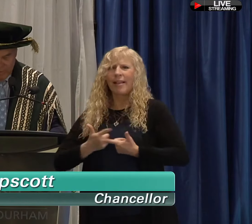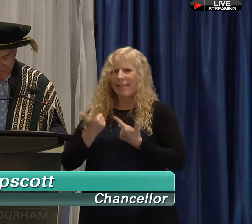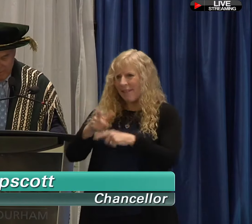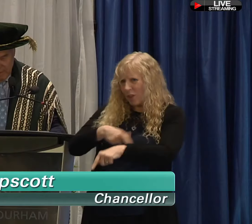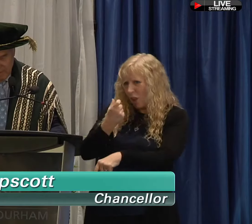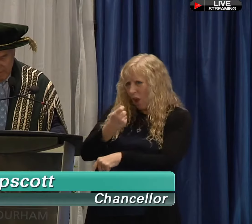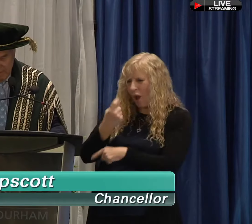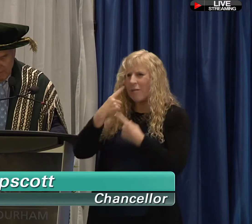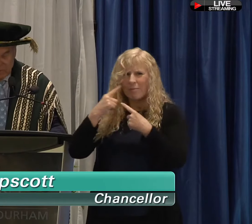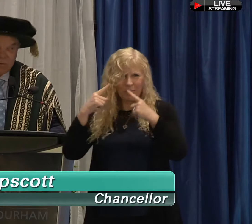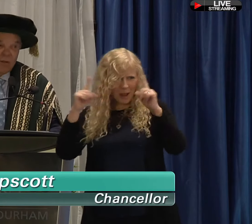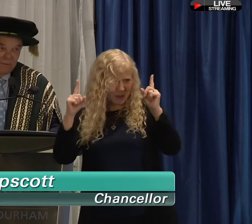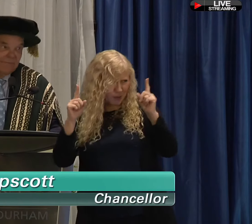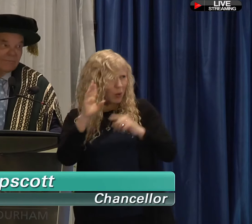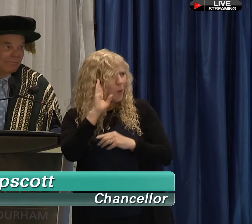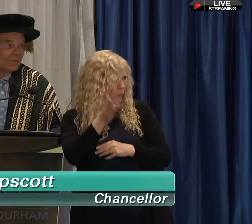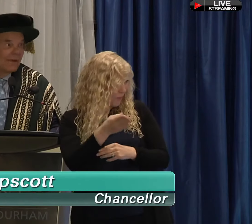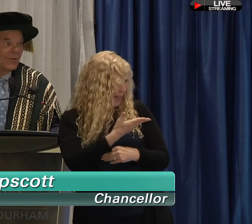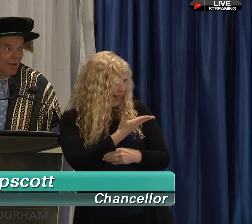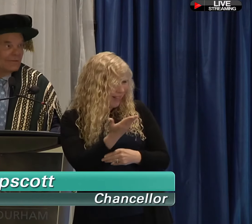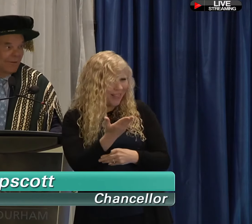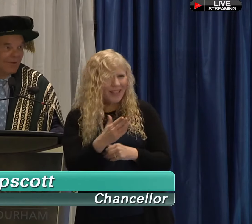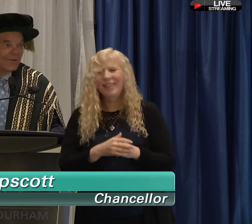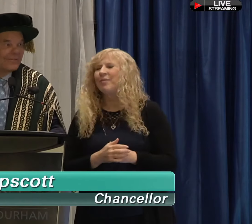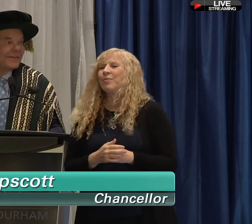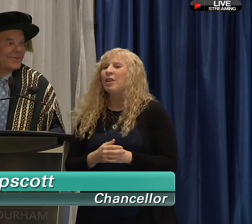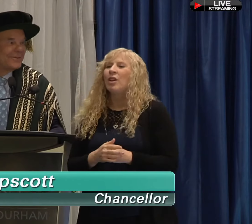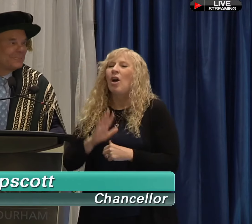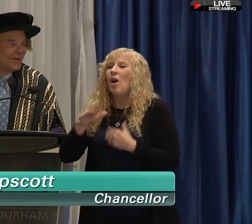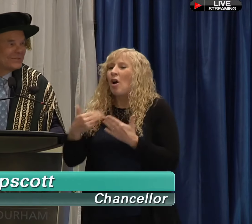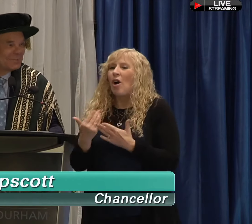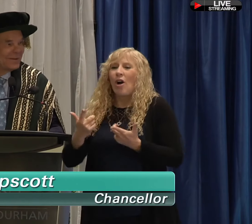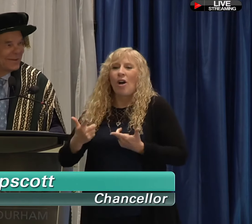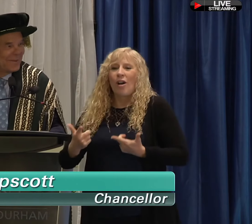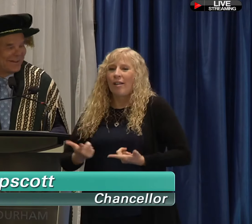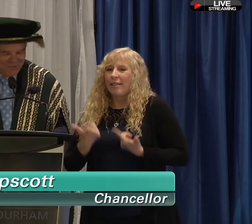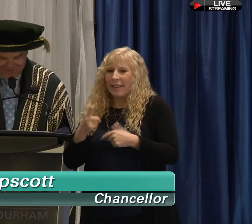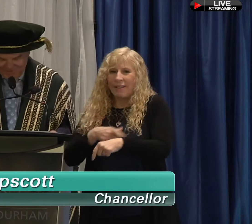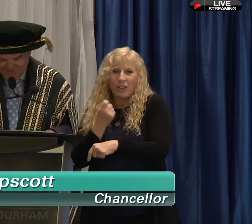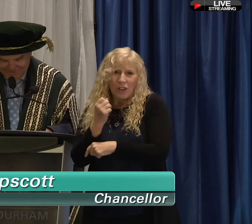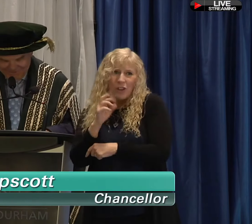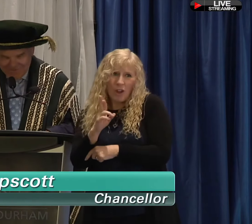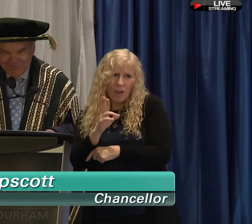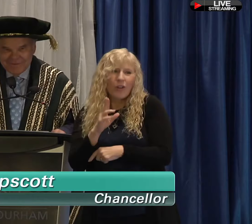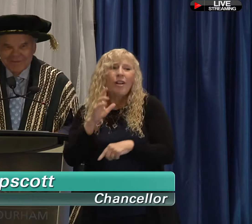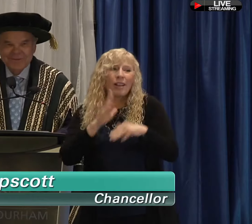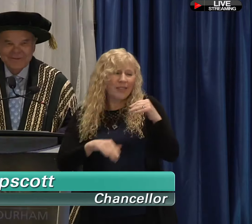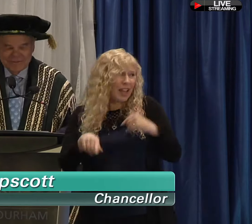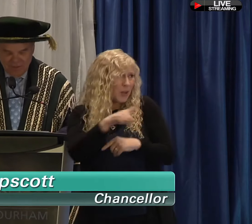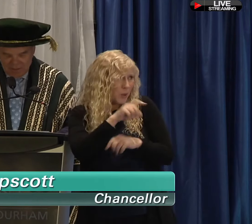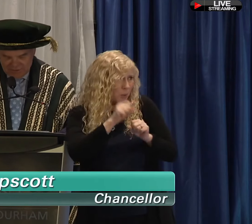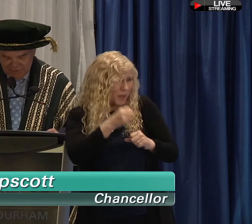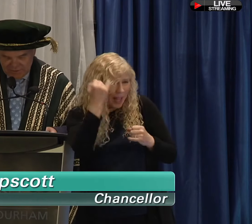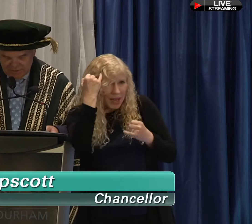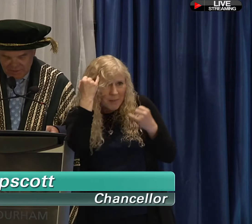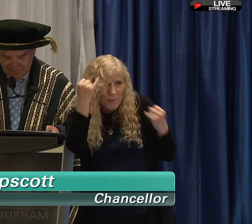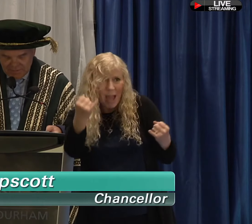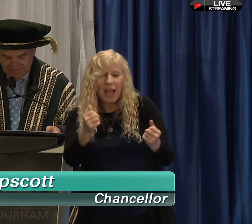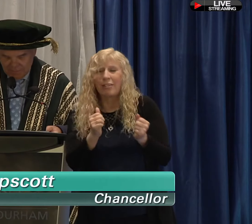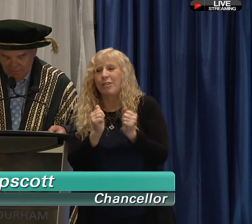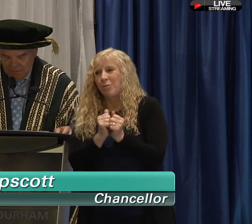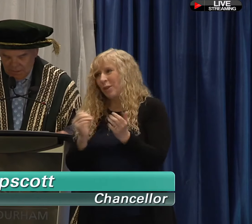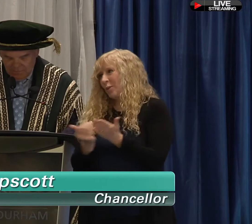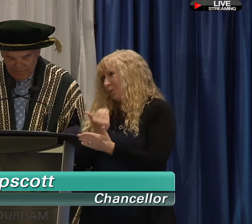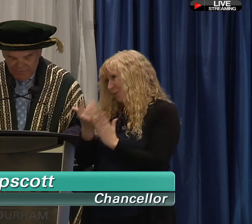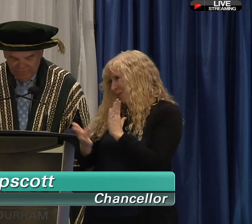And you will. You'll all live a lot longer than you can possibly imagine with the new technology that's